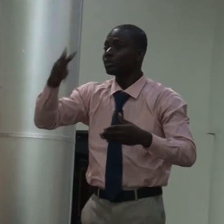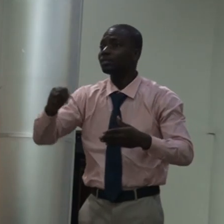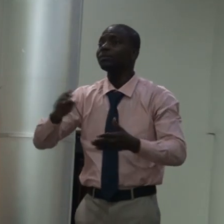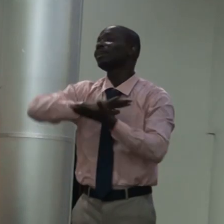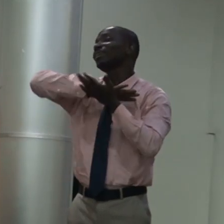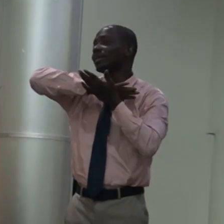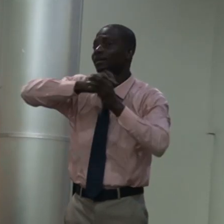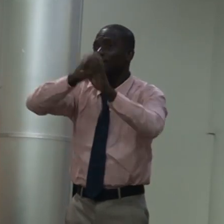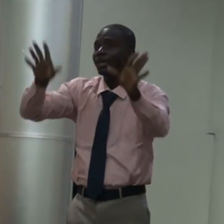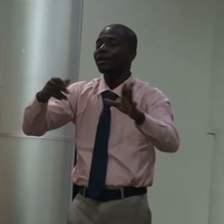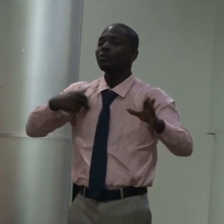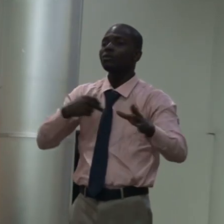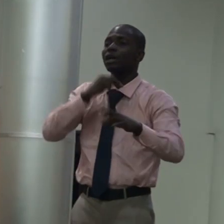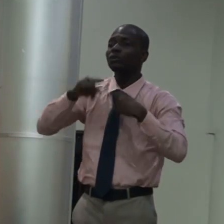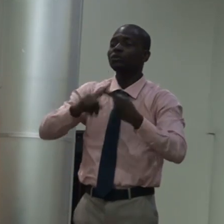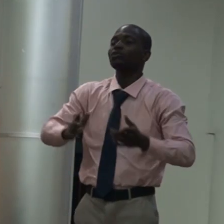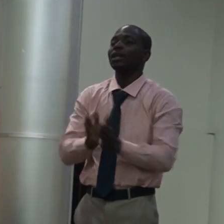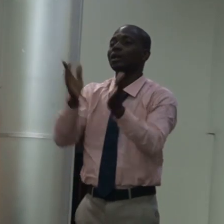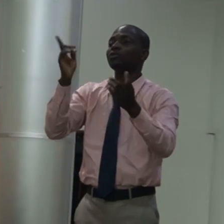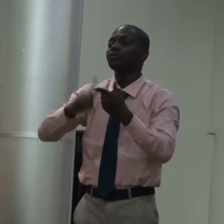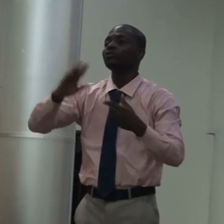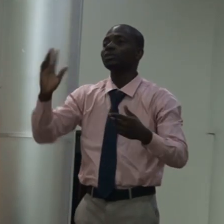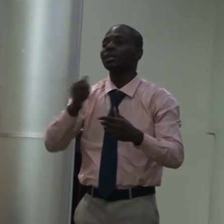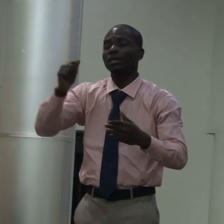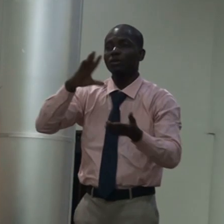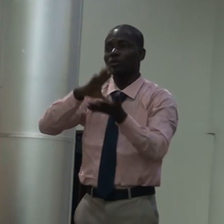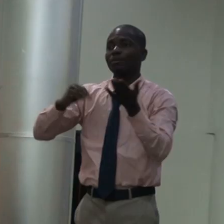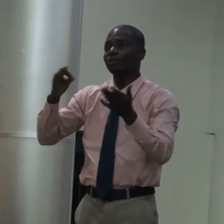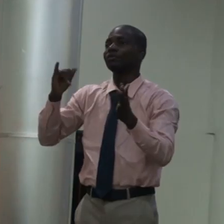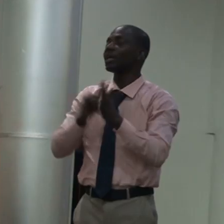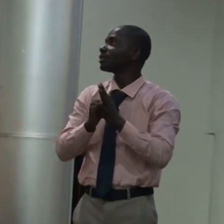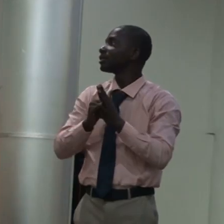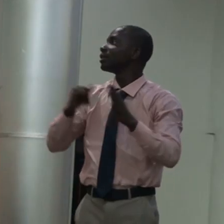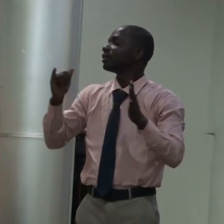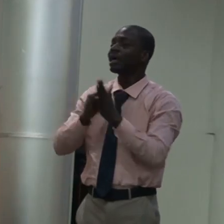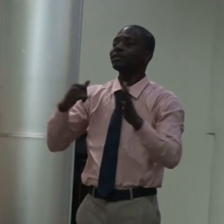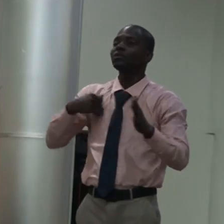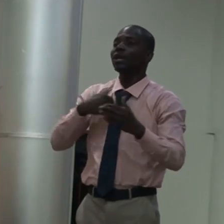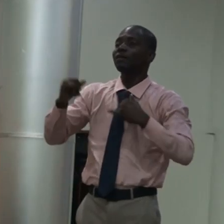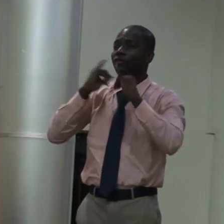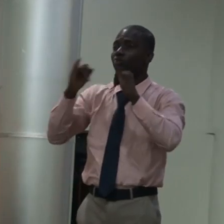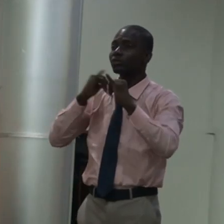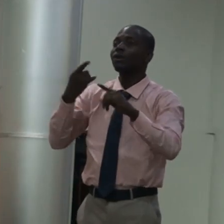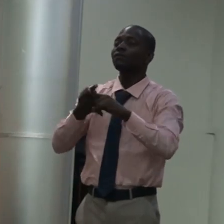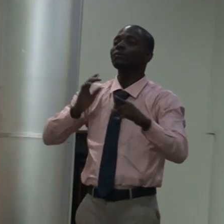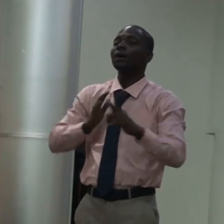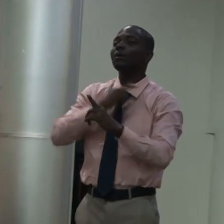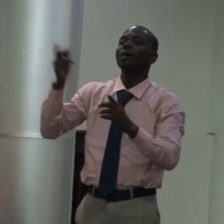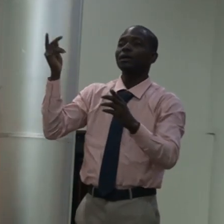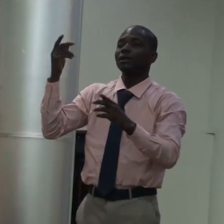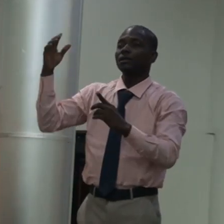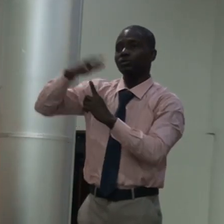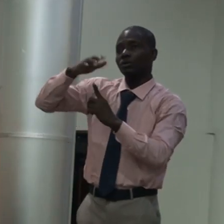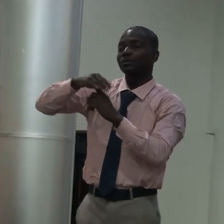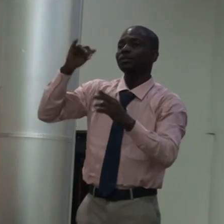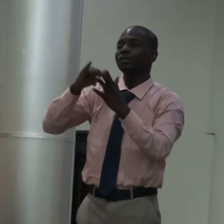come and play, we are not going to allow you to take a copy of that we have instructions from our superiors not